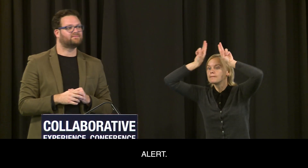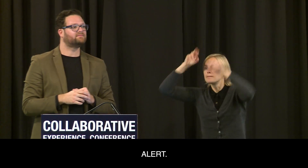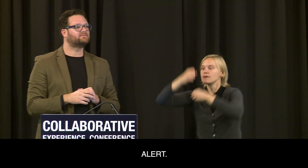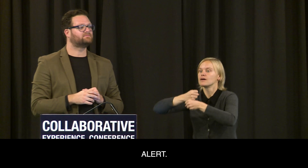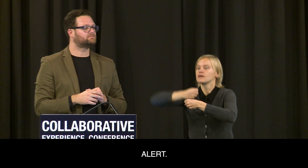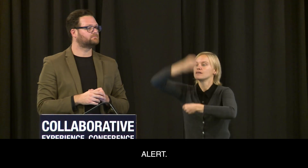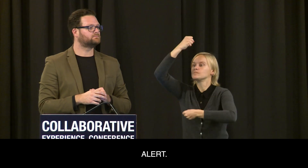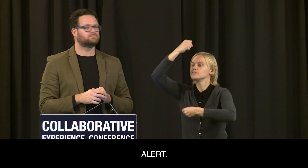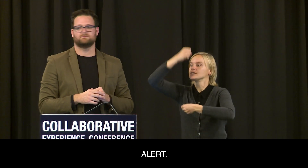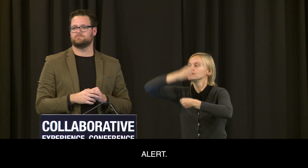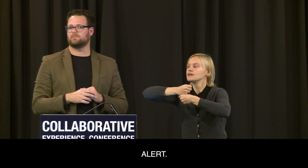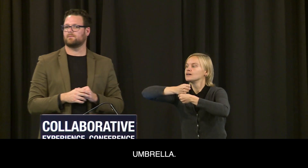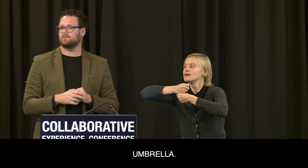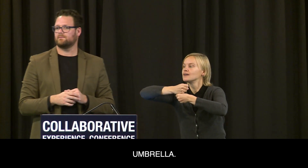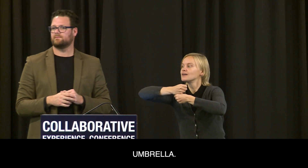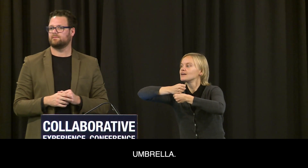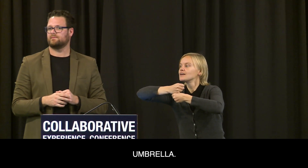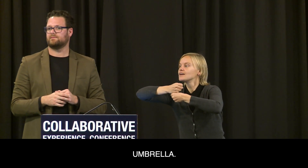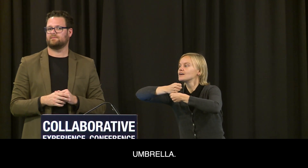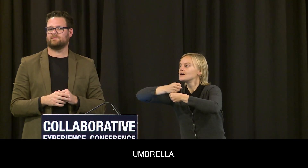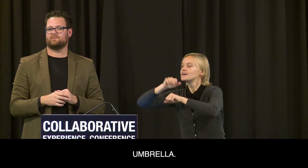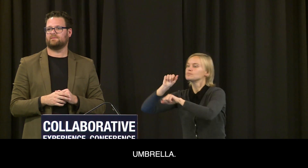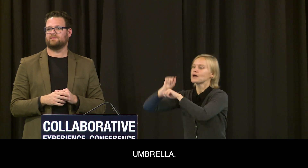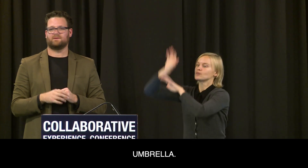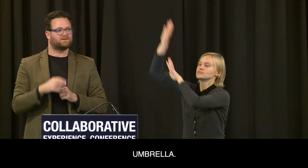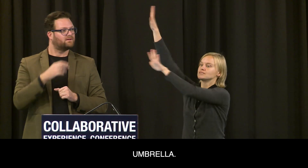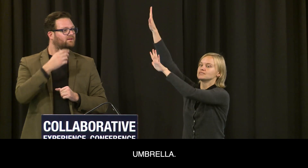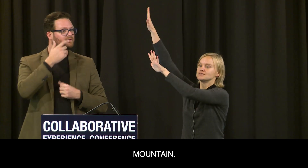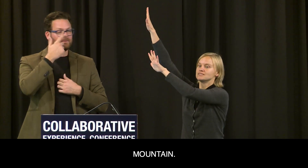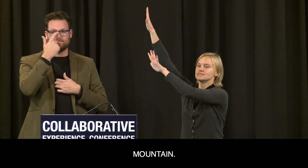alert, umbrella, mountain,